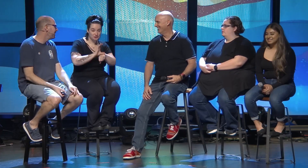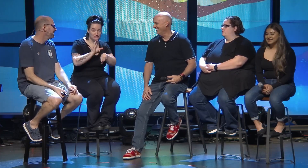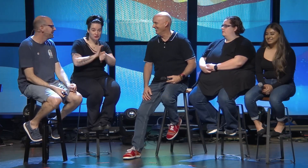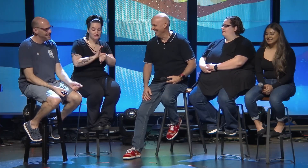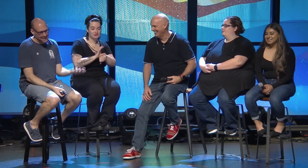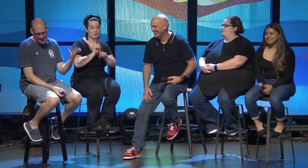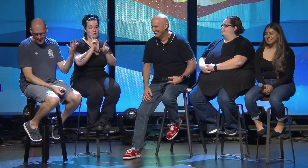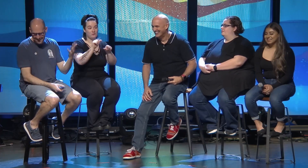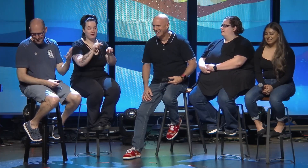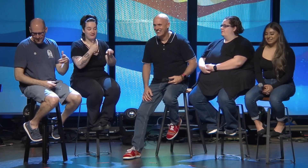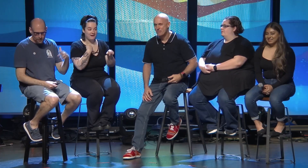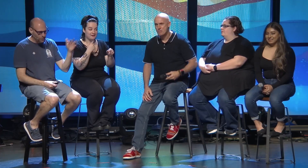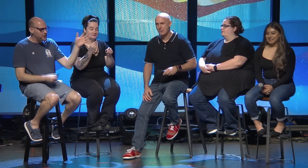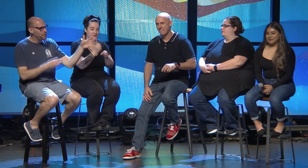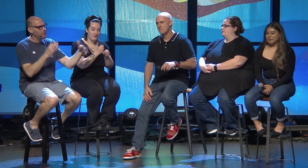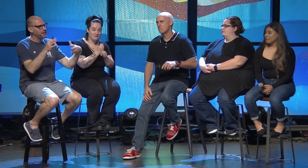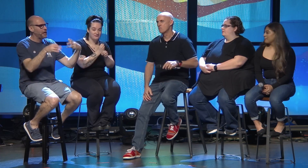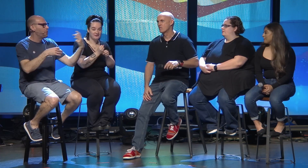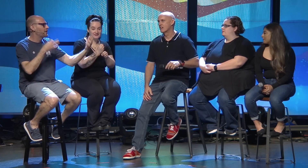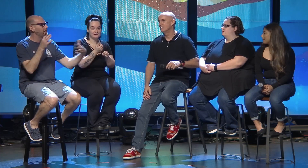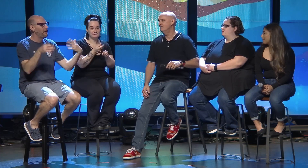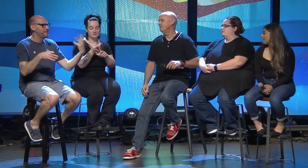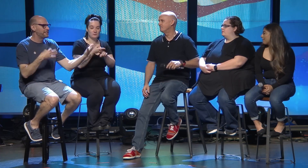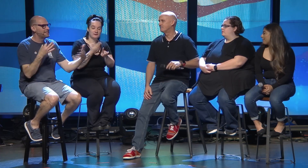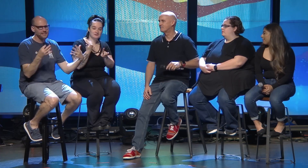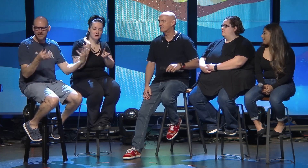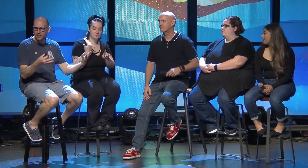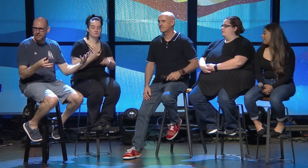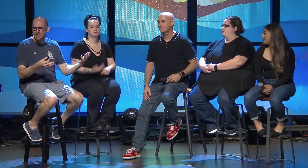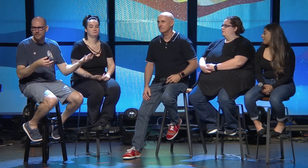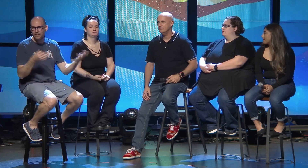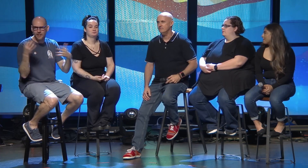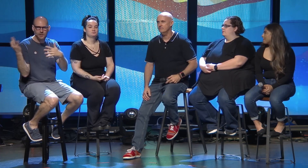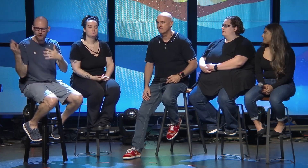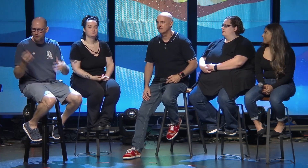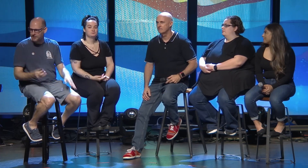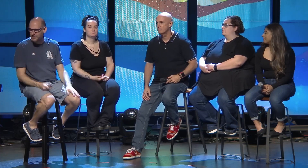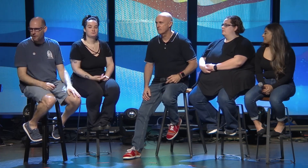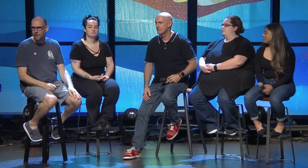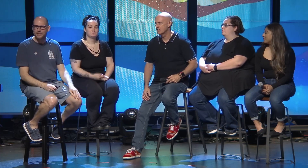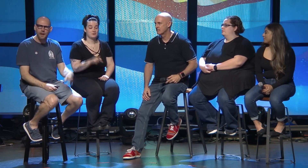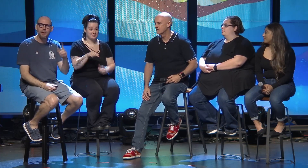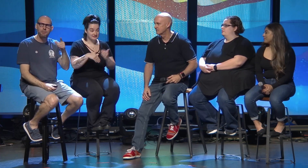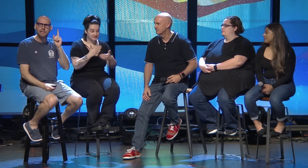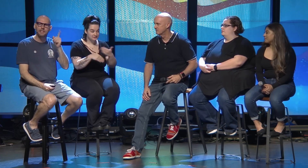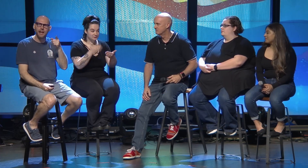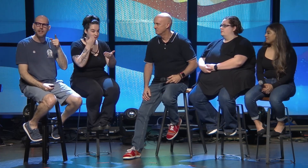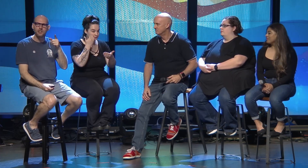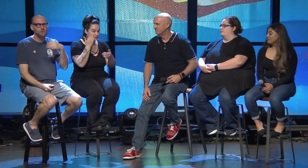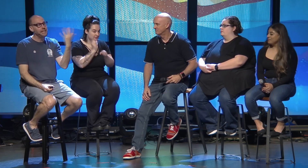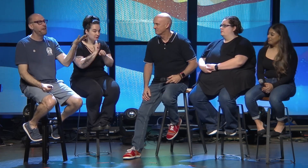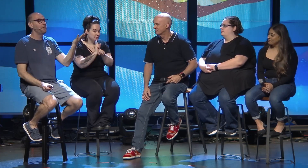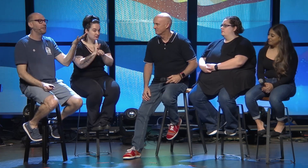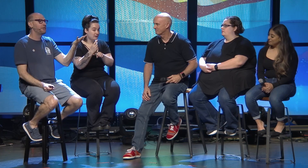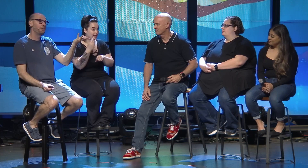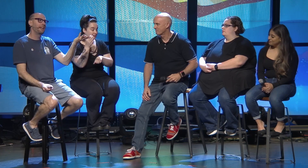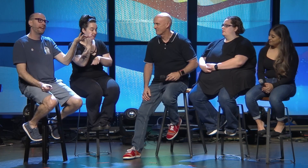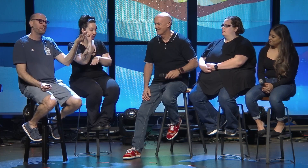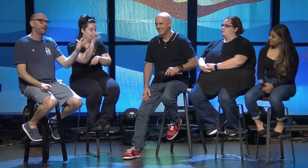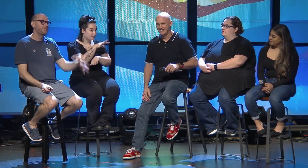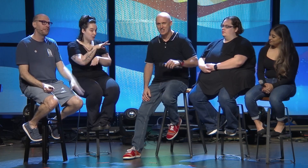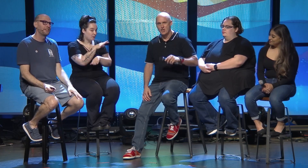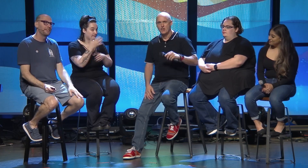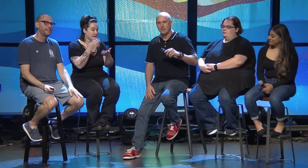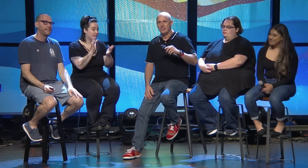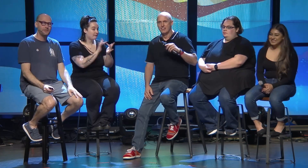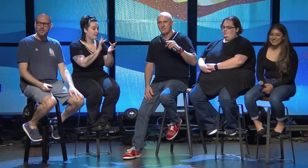months ago. And we knew we were kind of working on this series even a few months ago, and I was like, I might be in touch. So be careful if you want to